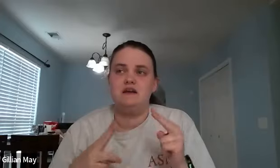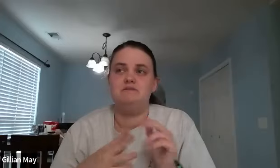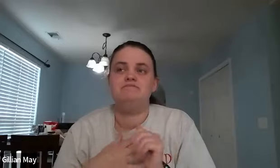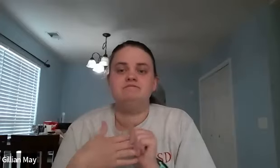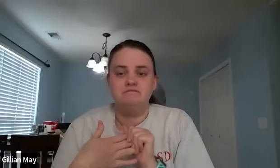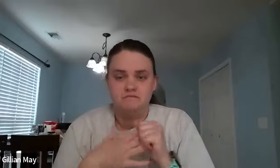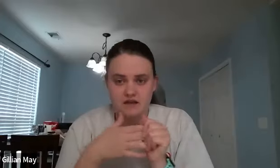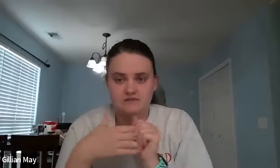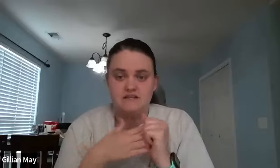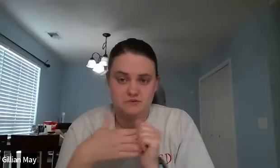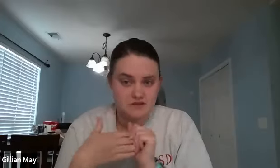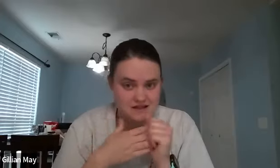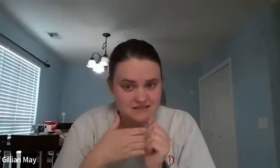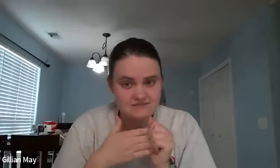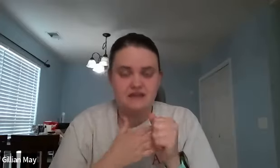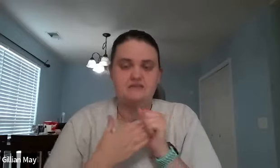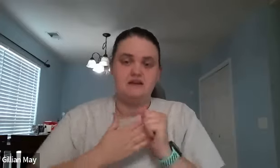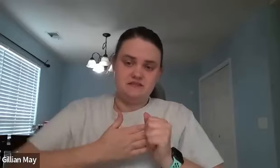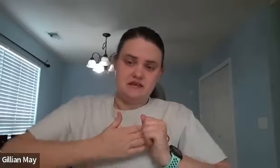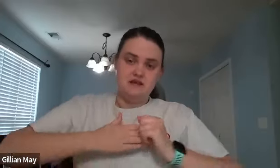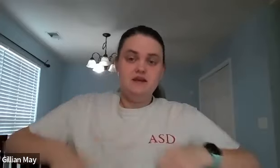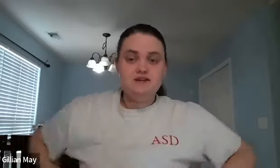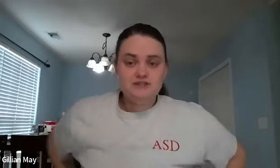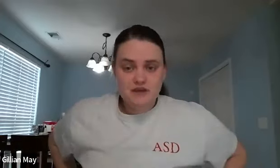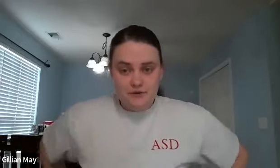very kind of flexible class, like I think I've said. So